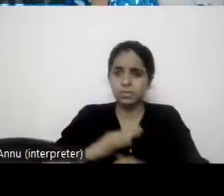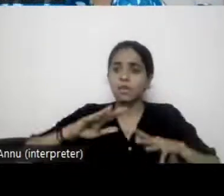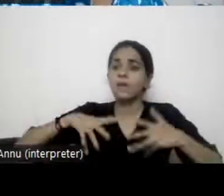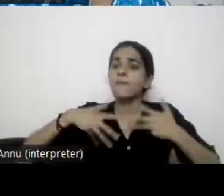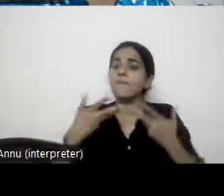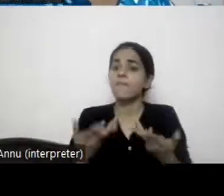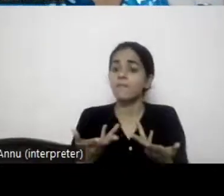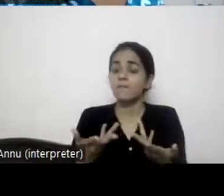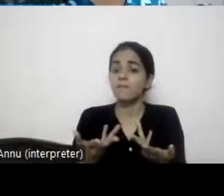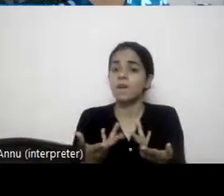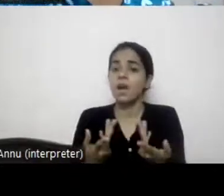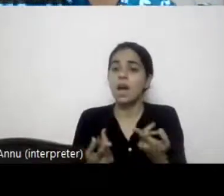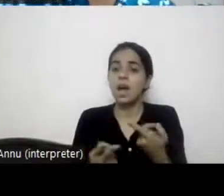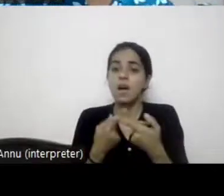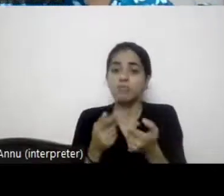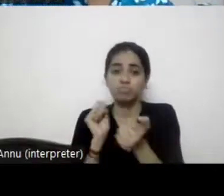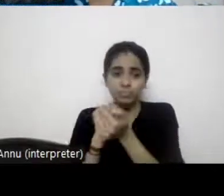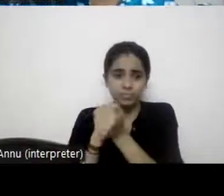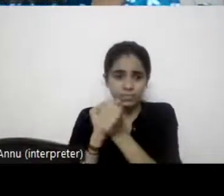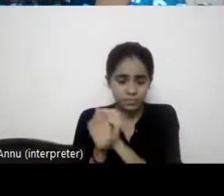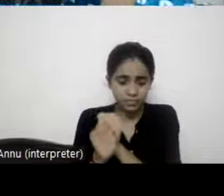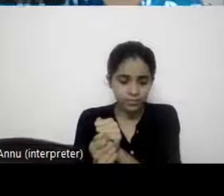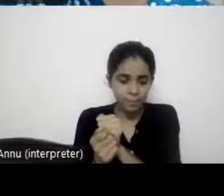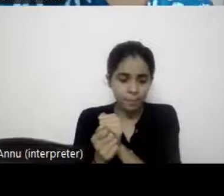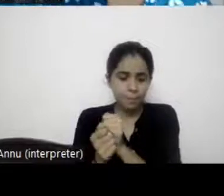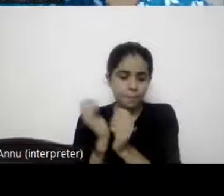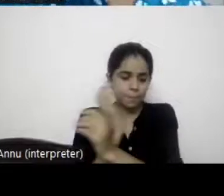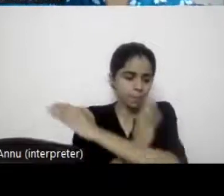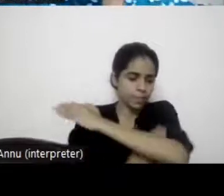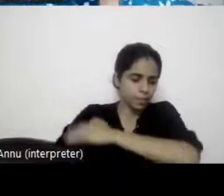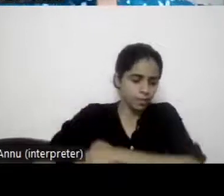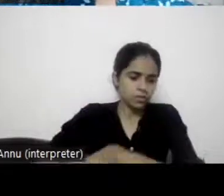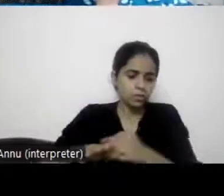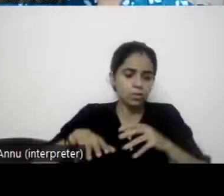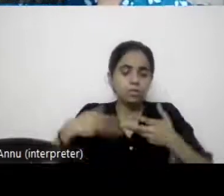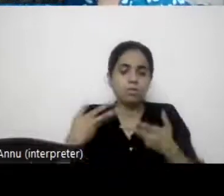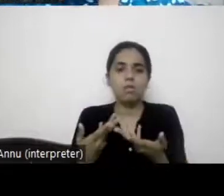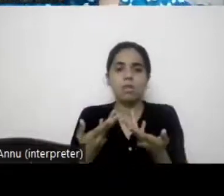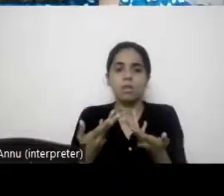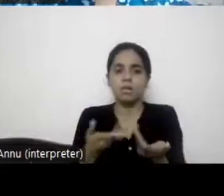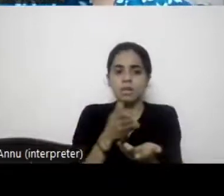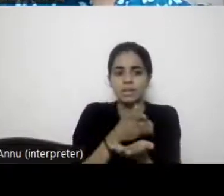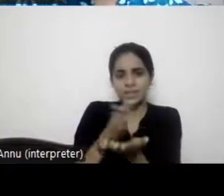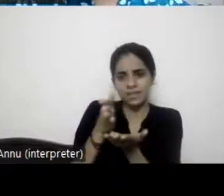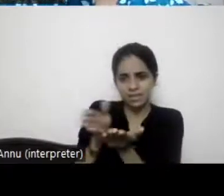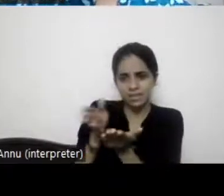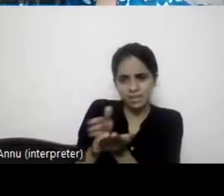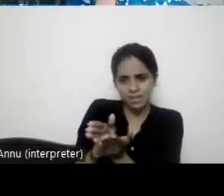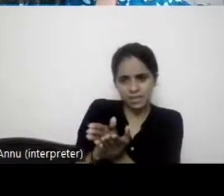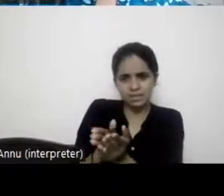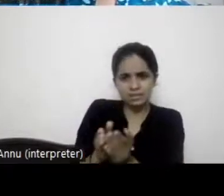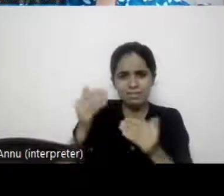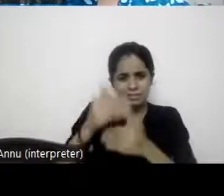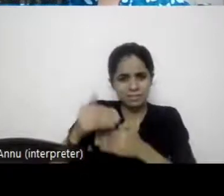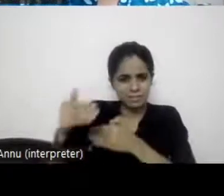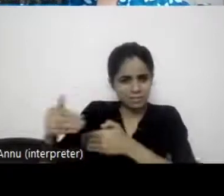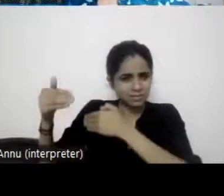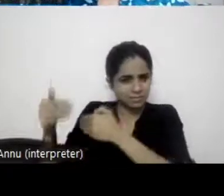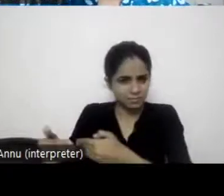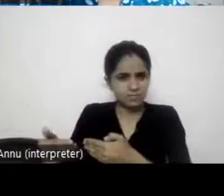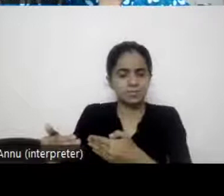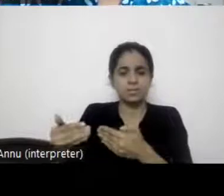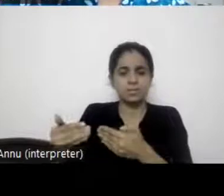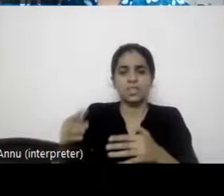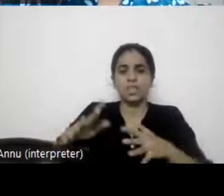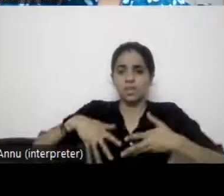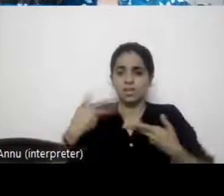is a need to decolonize the disability studies of the West, these are the different parameters that we need to look at.